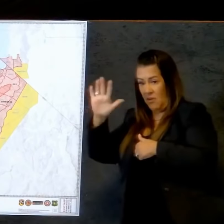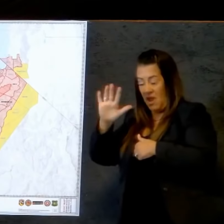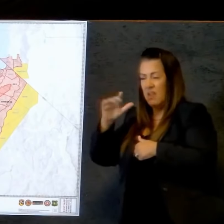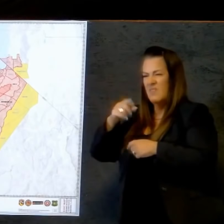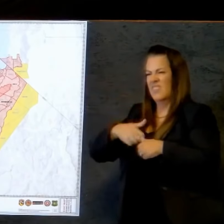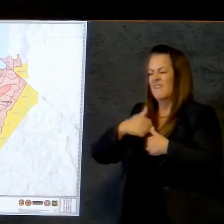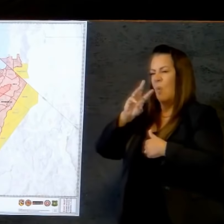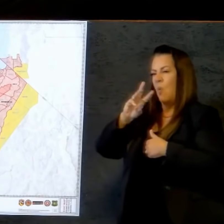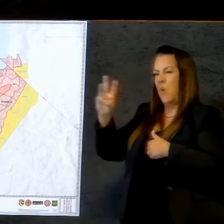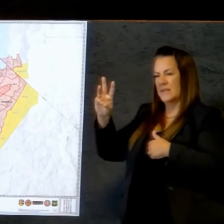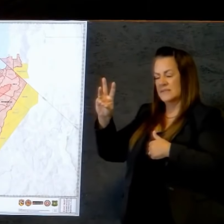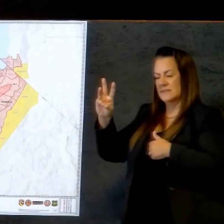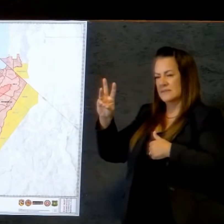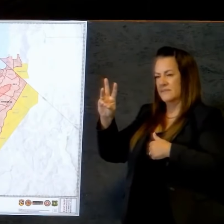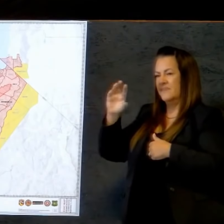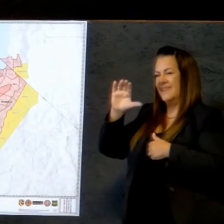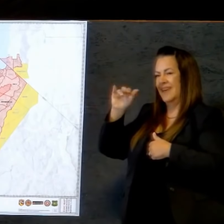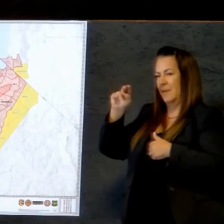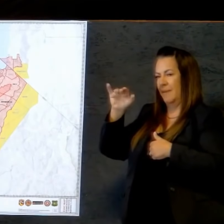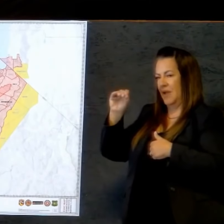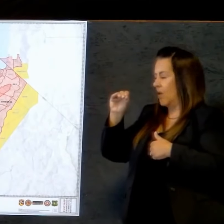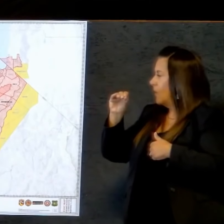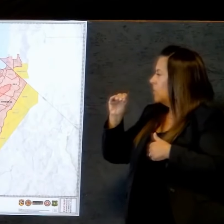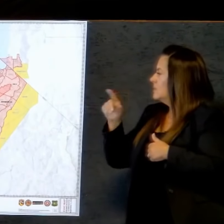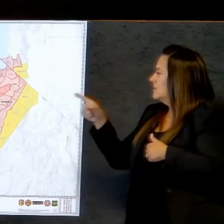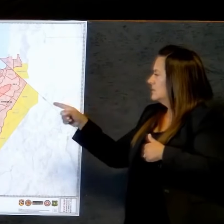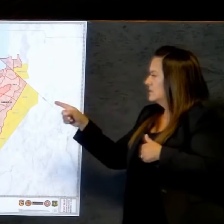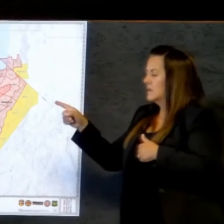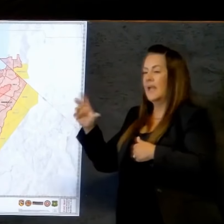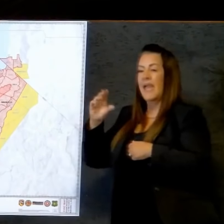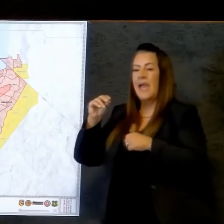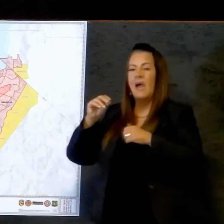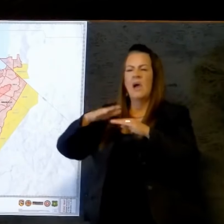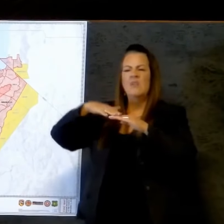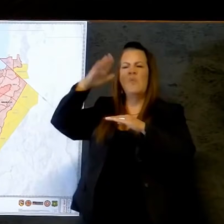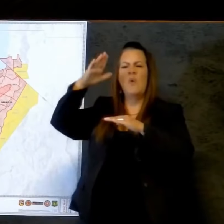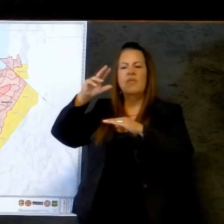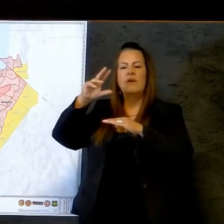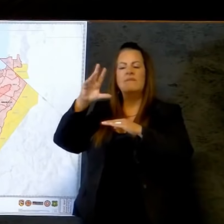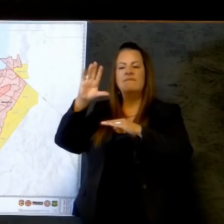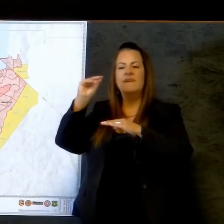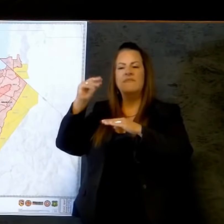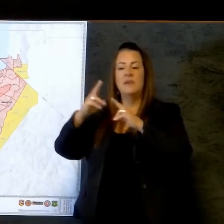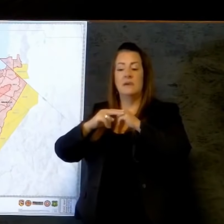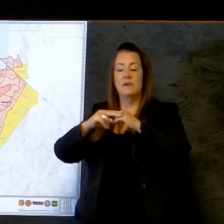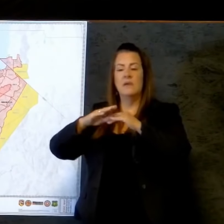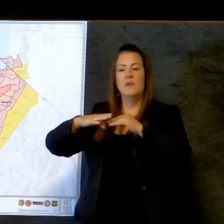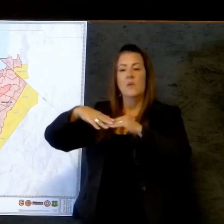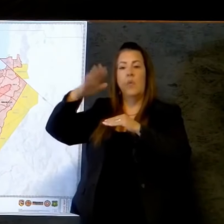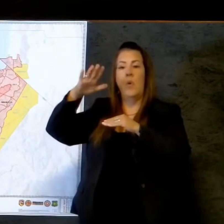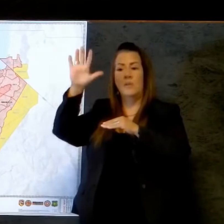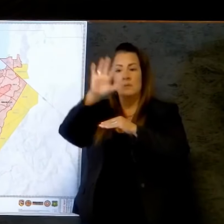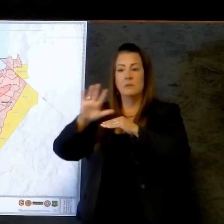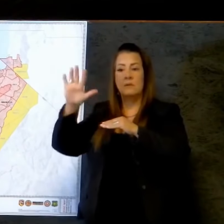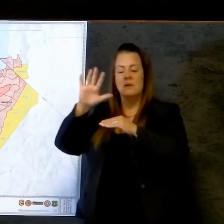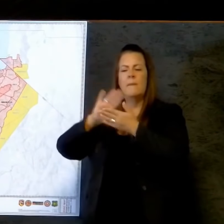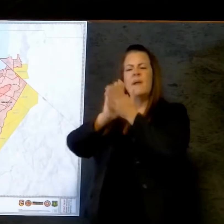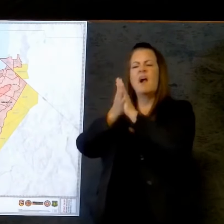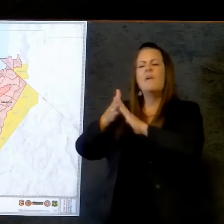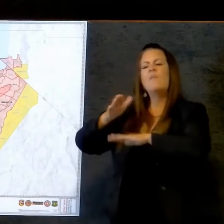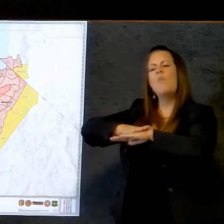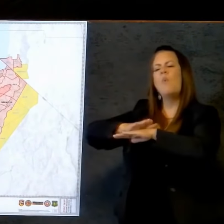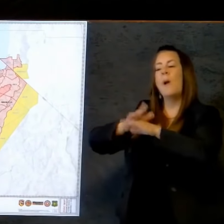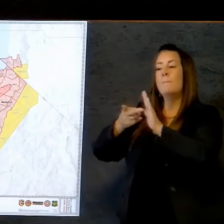of this area right here and north of 50, we were able to make that into a warning. What that means